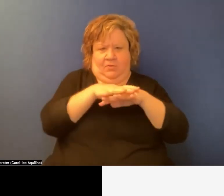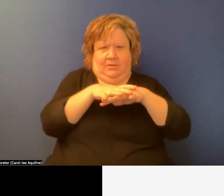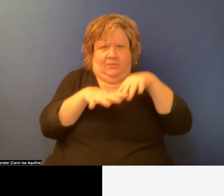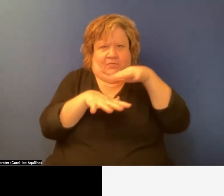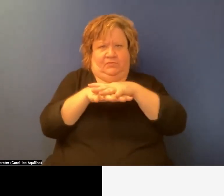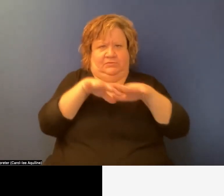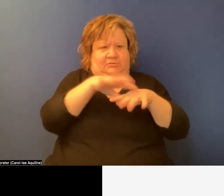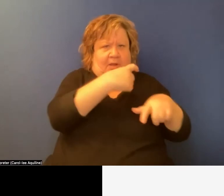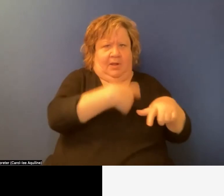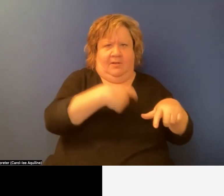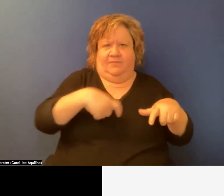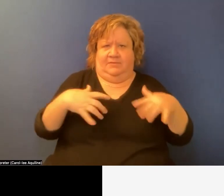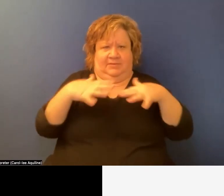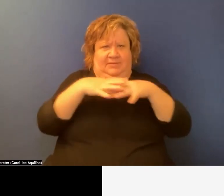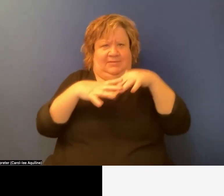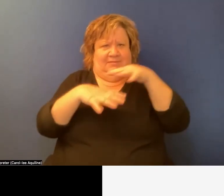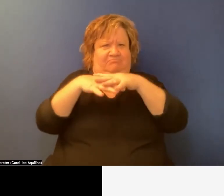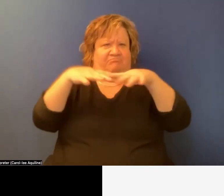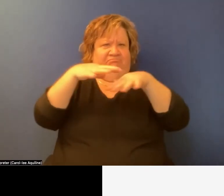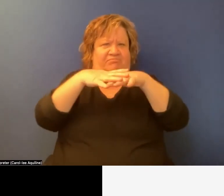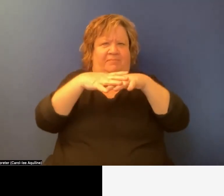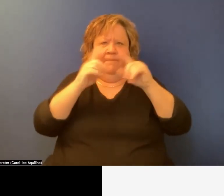you. Thank you very much.